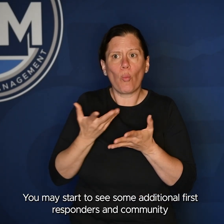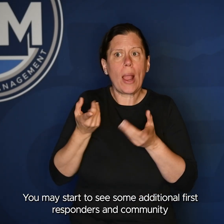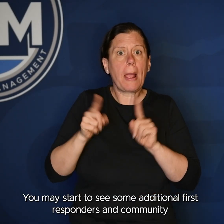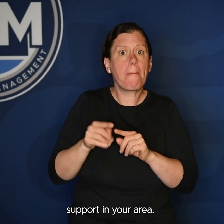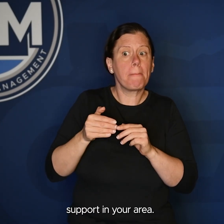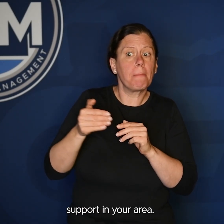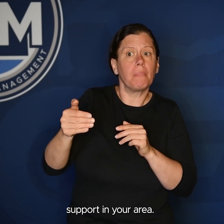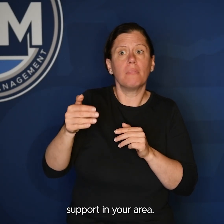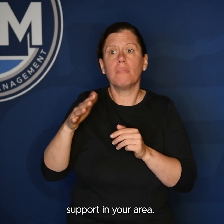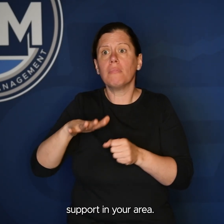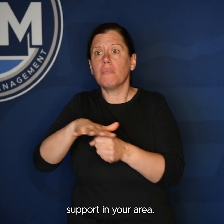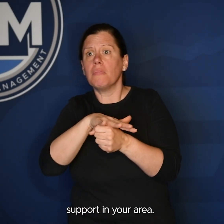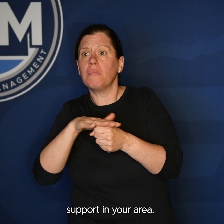community support in your area.